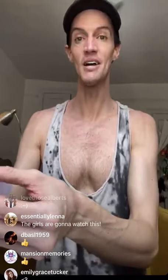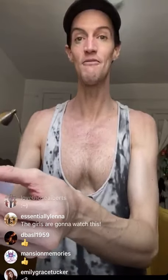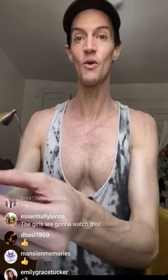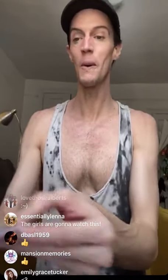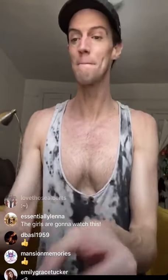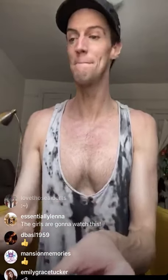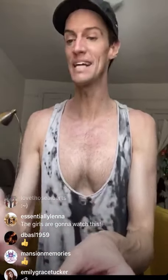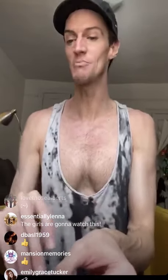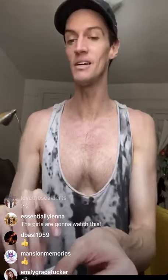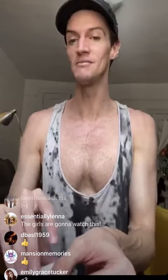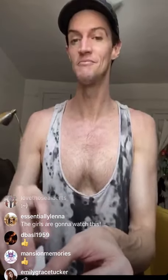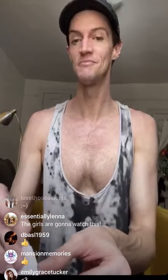for baseball.